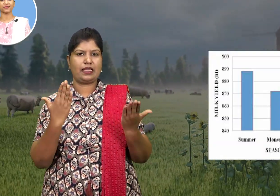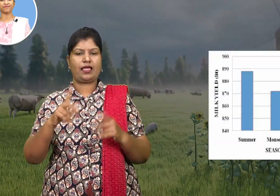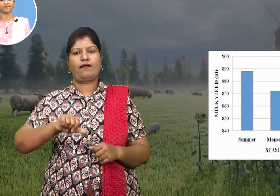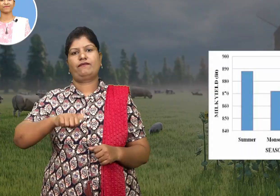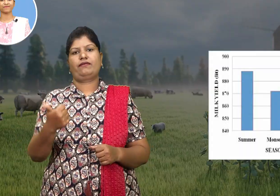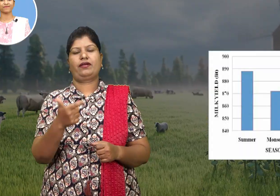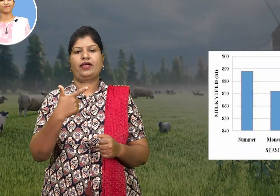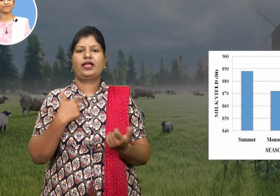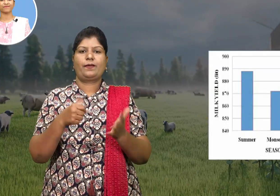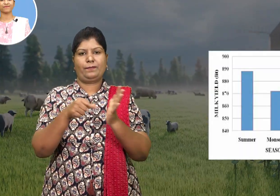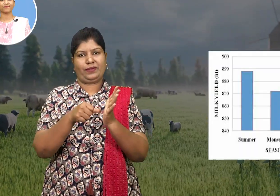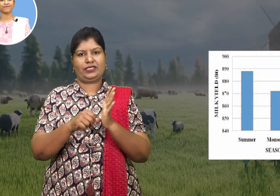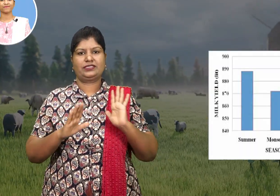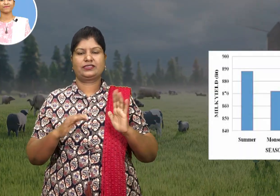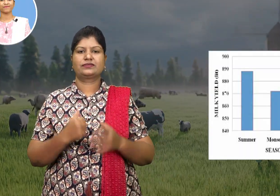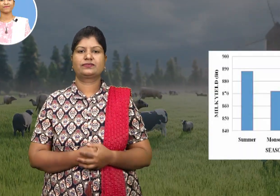months.